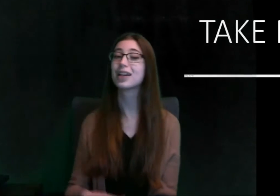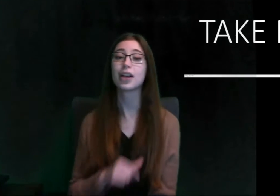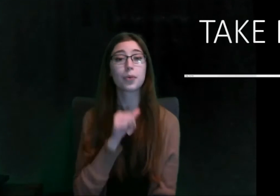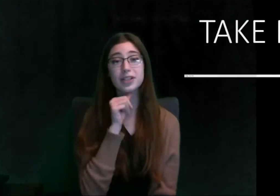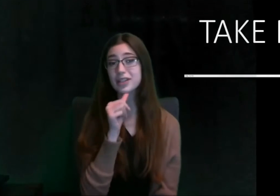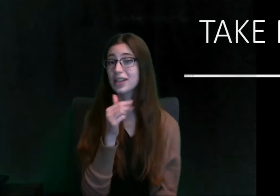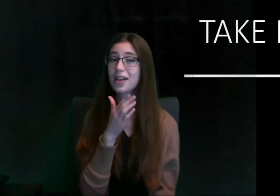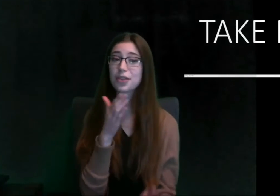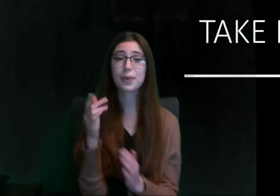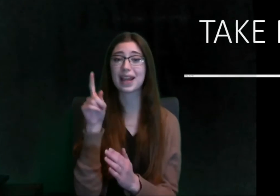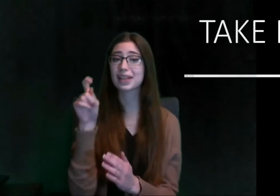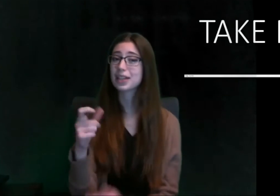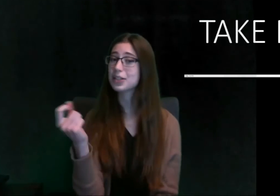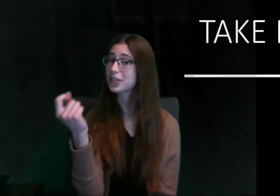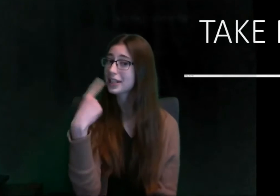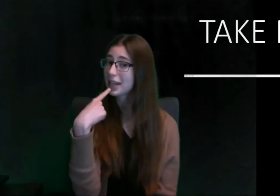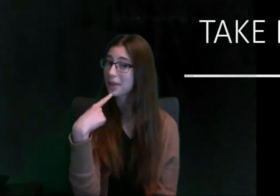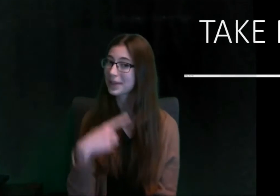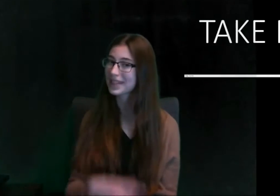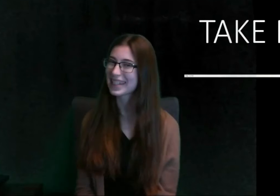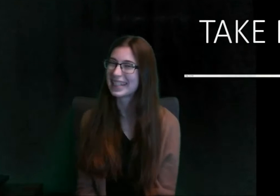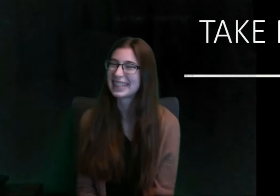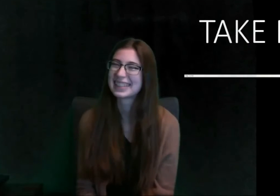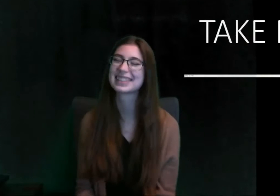which is not the way that you should take pills.